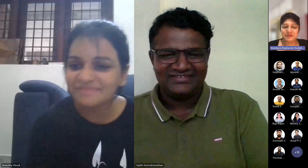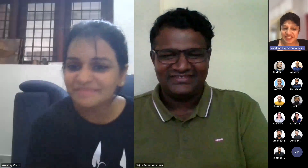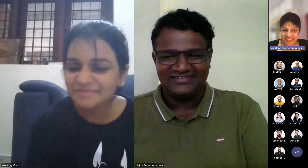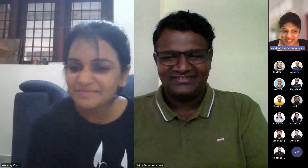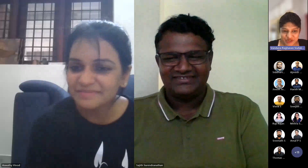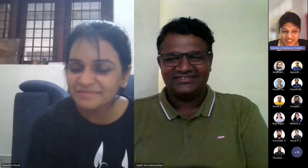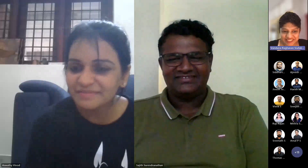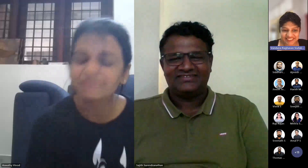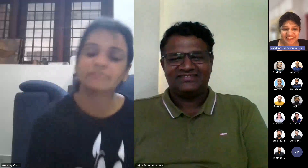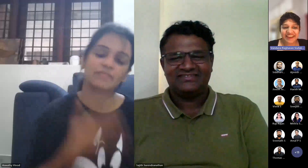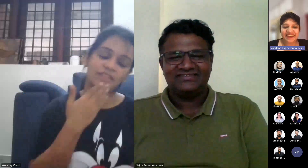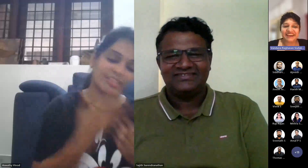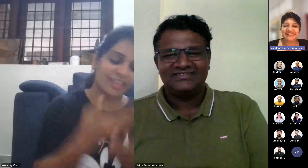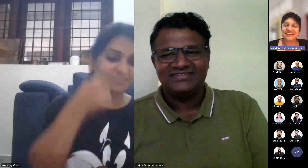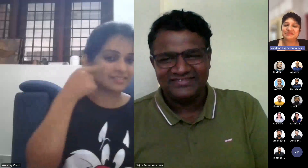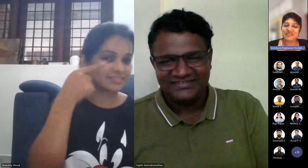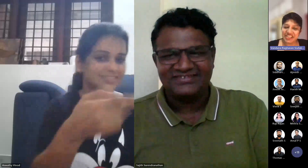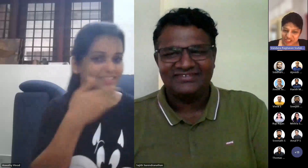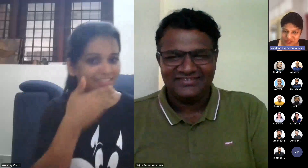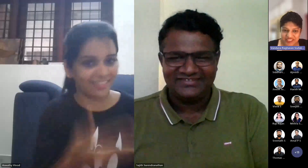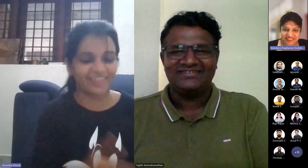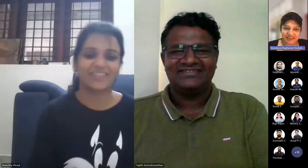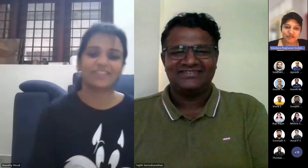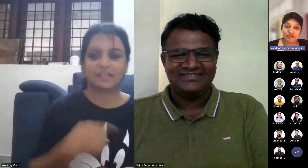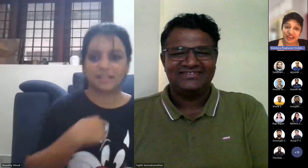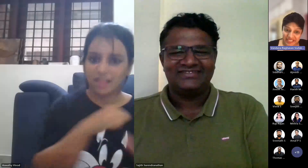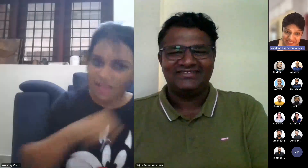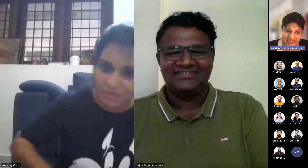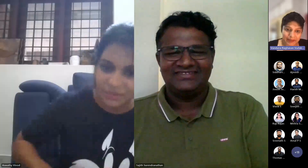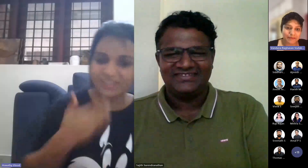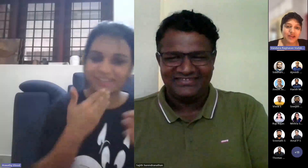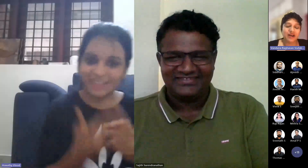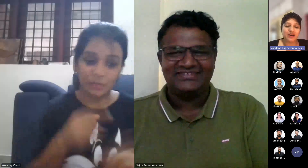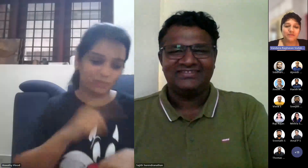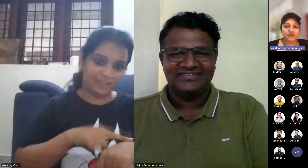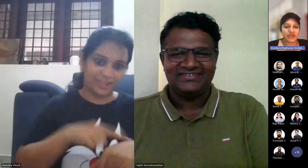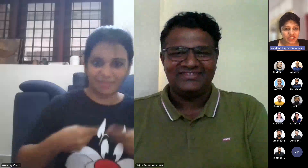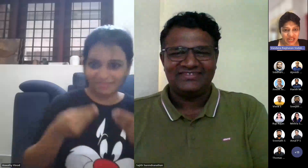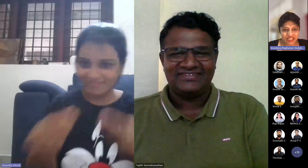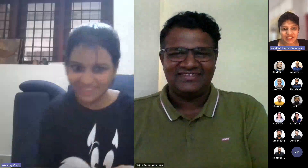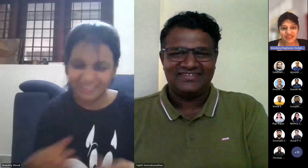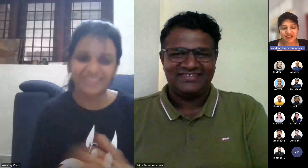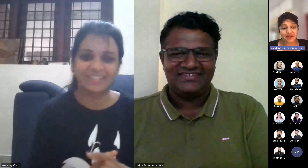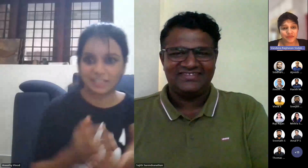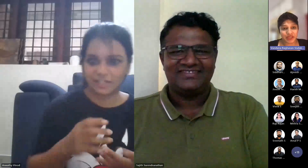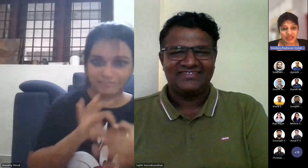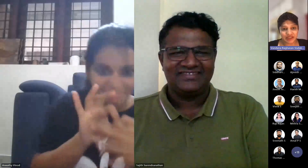A special thanks to Sajith and especially Ashwati for finding the time. There were